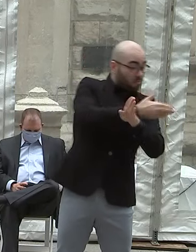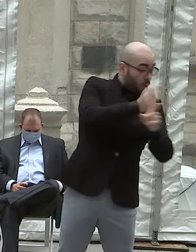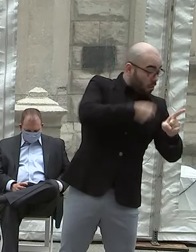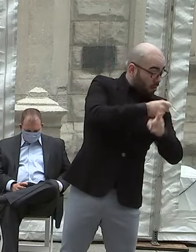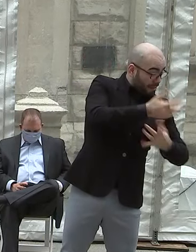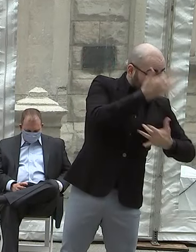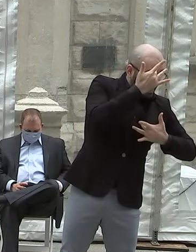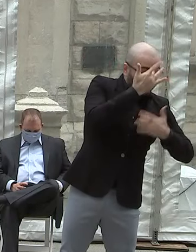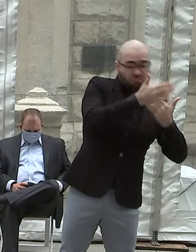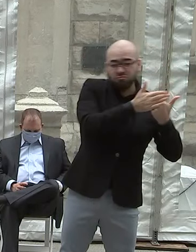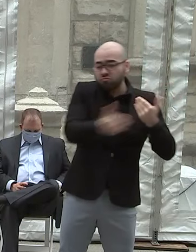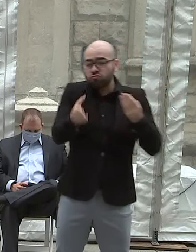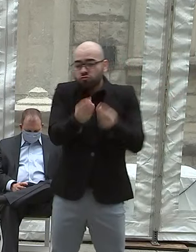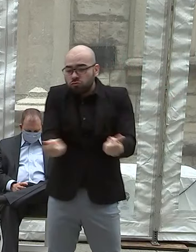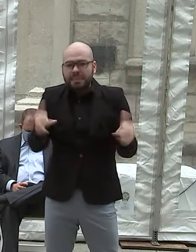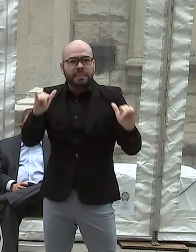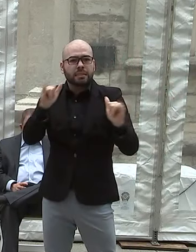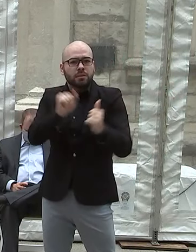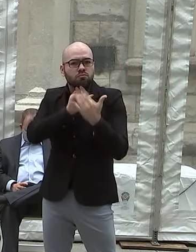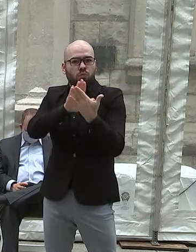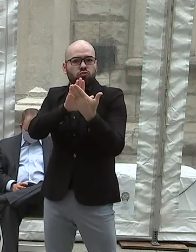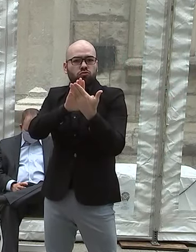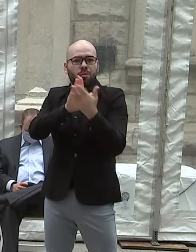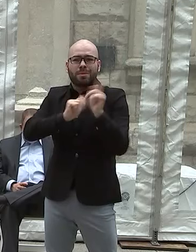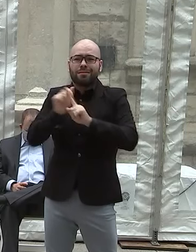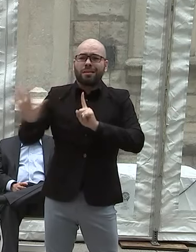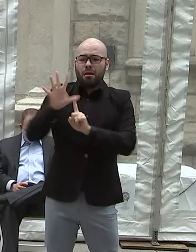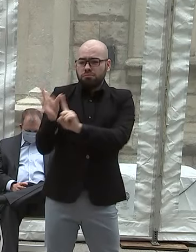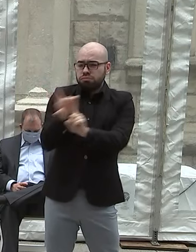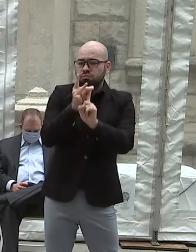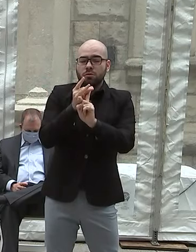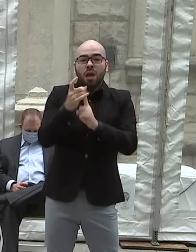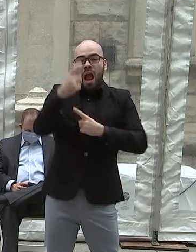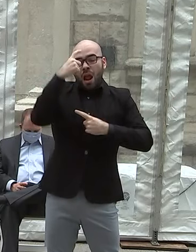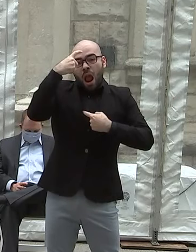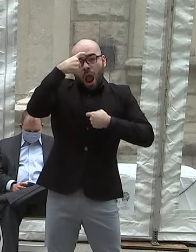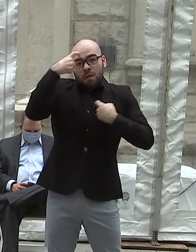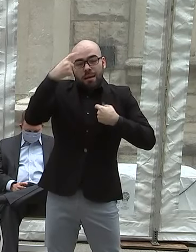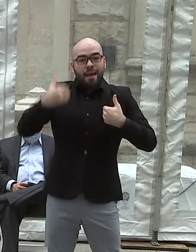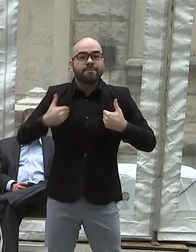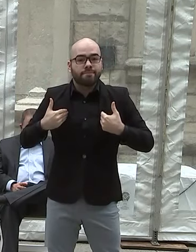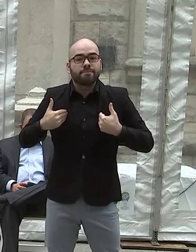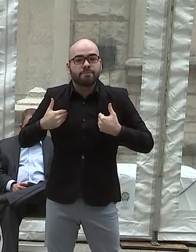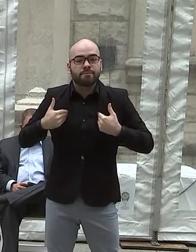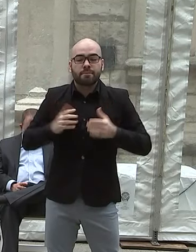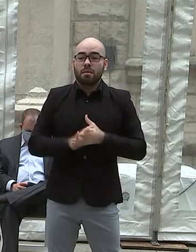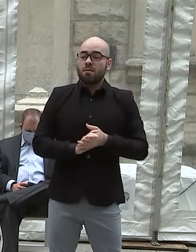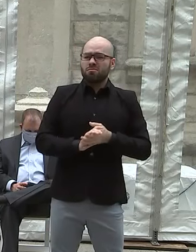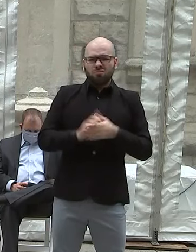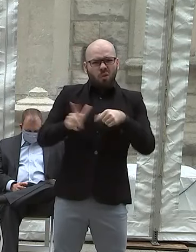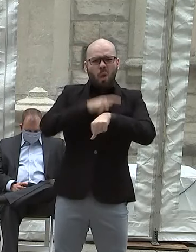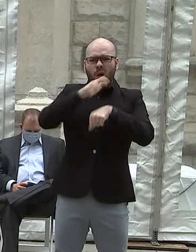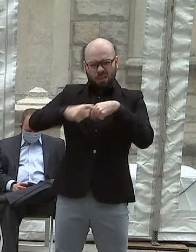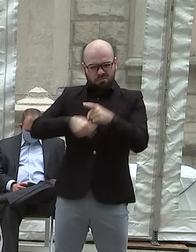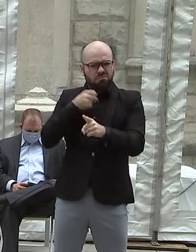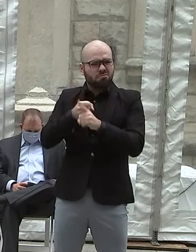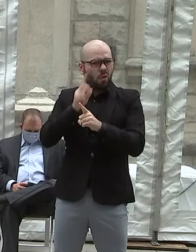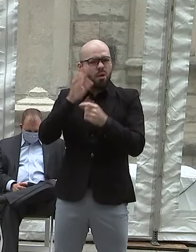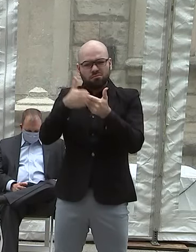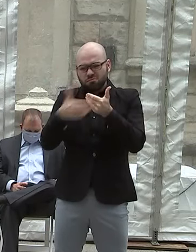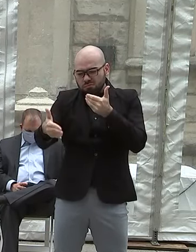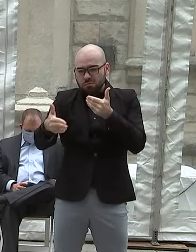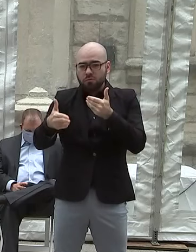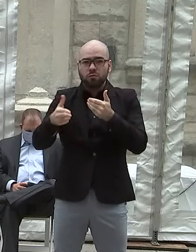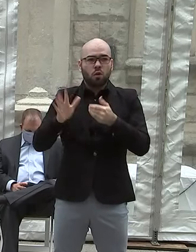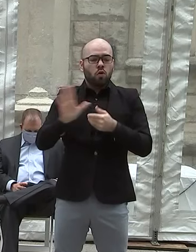trauma. This task force is an opportunity to plan our response to the long-term impact this crisis will have on the emotional health of